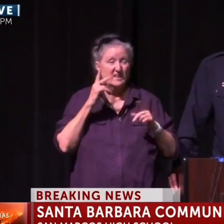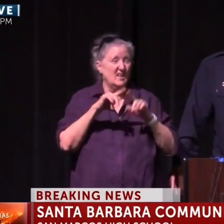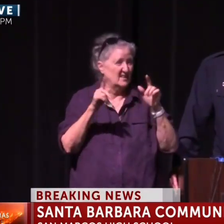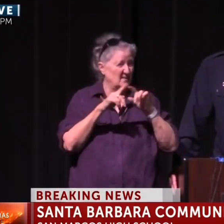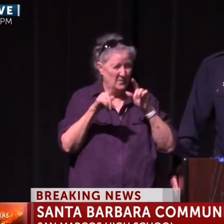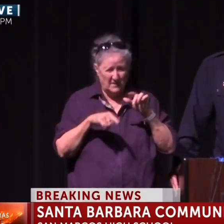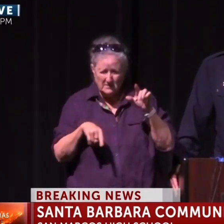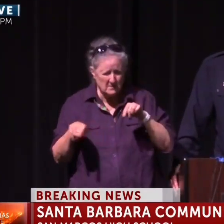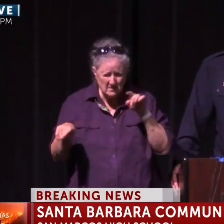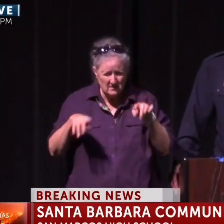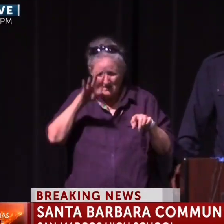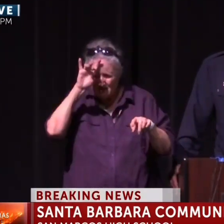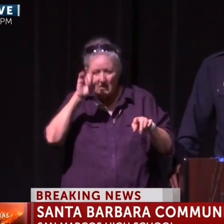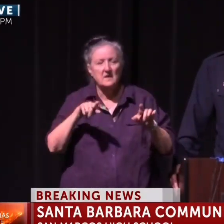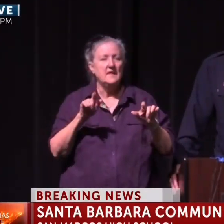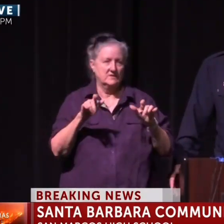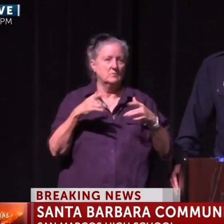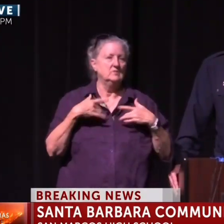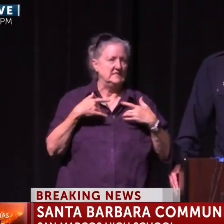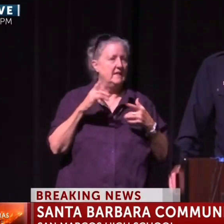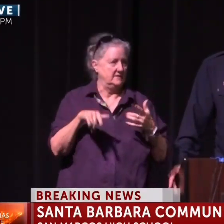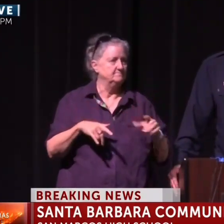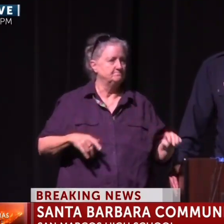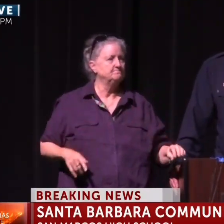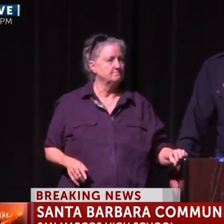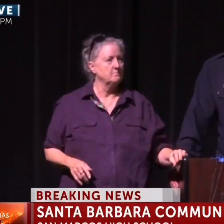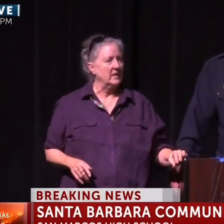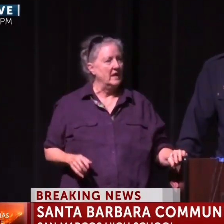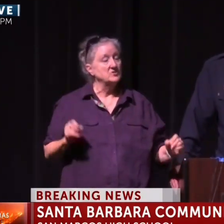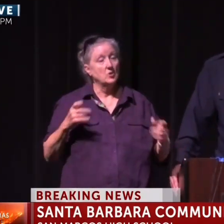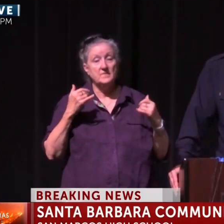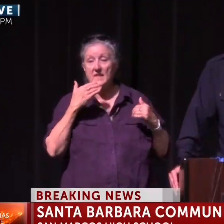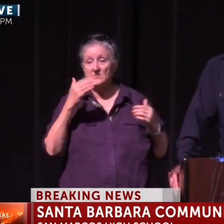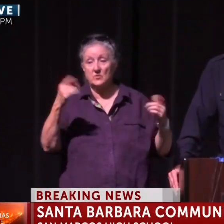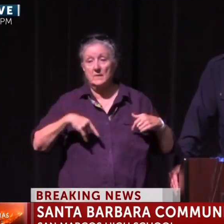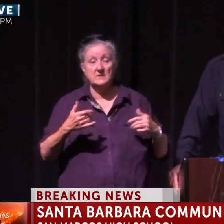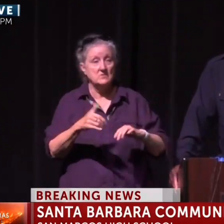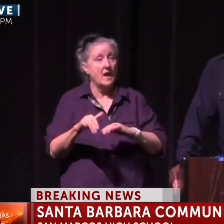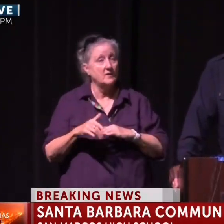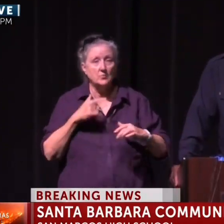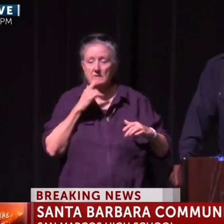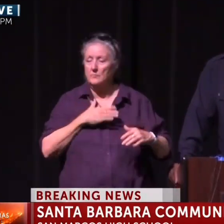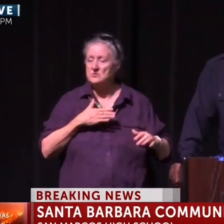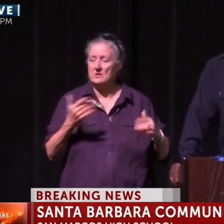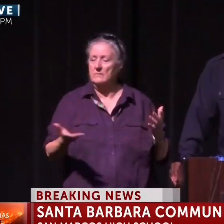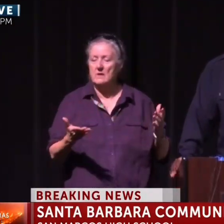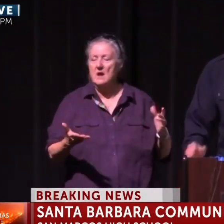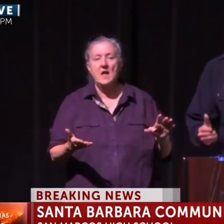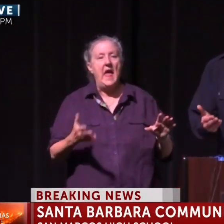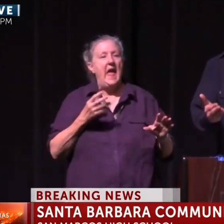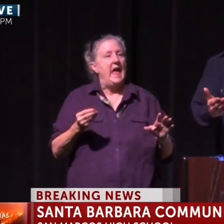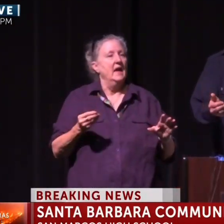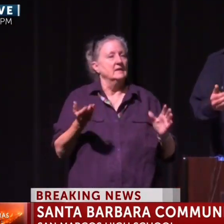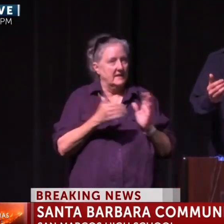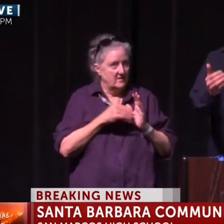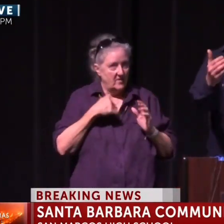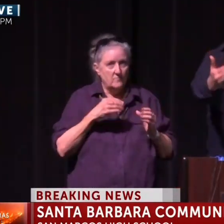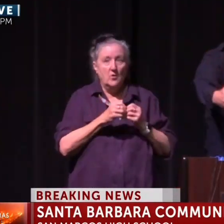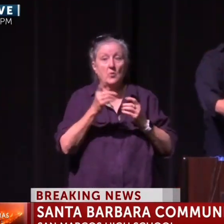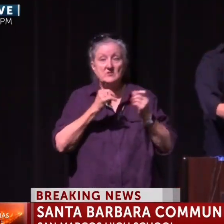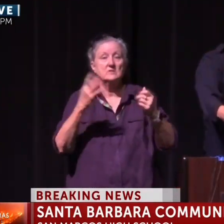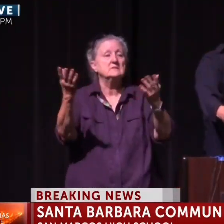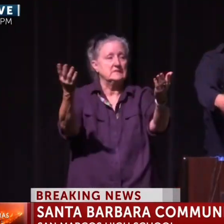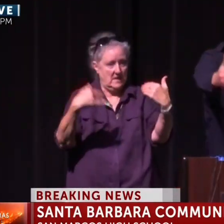lot of that flagging in your neighborhood. That's what that's about. So thanks for coming tonight. We really appreciate you being here. Again, if you have further